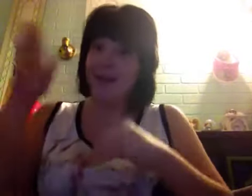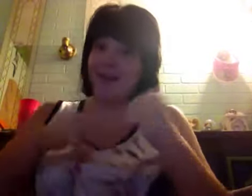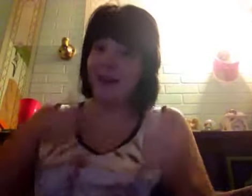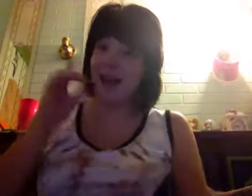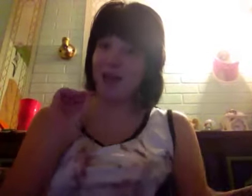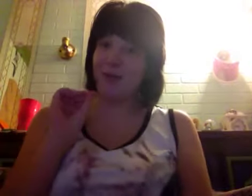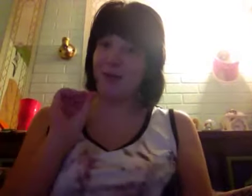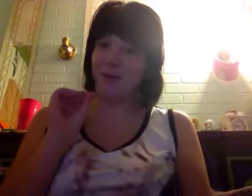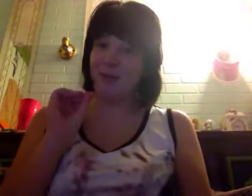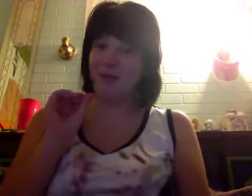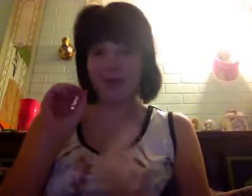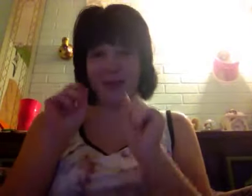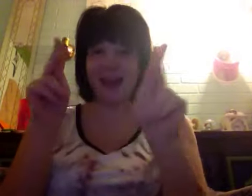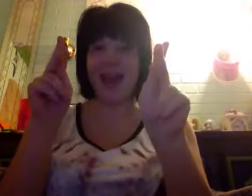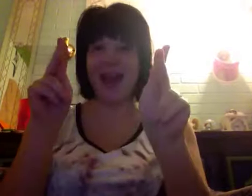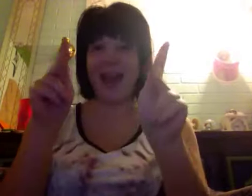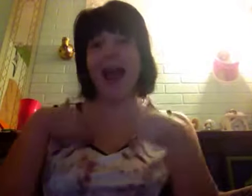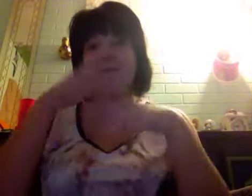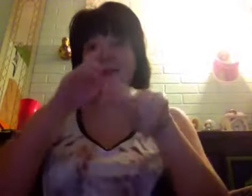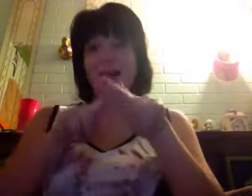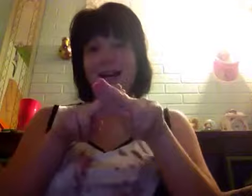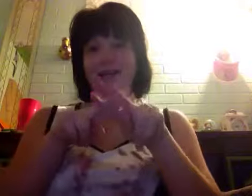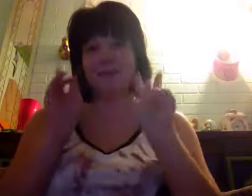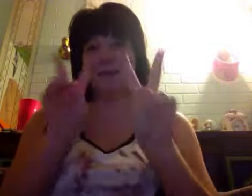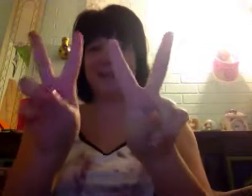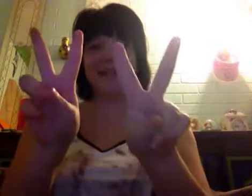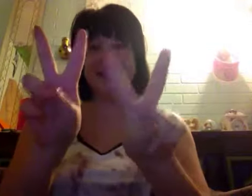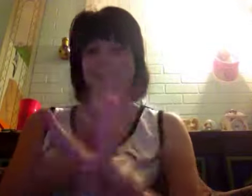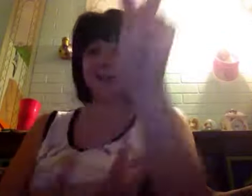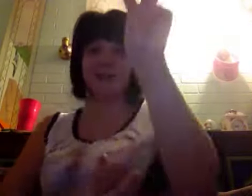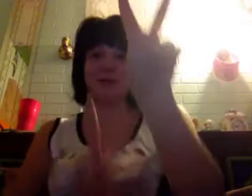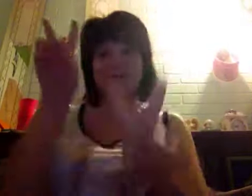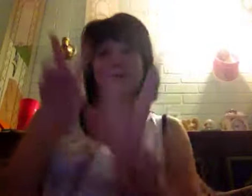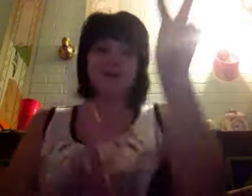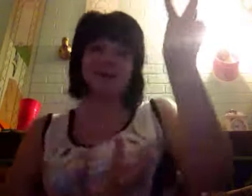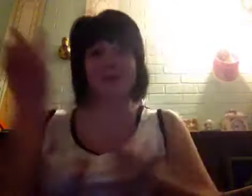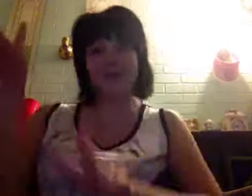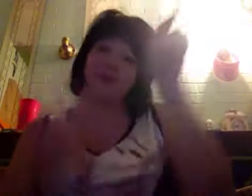than I do. I don't know.